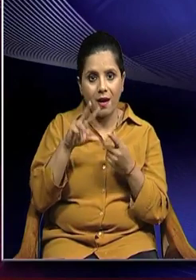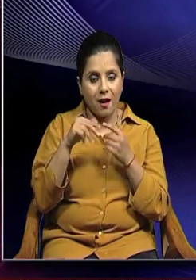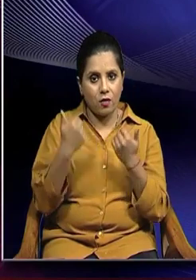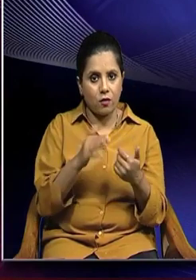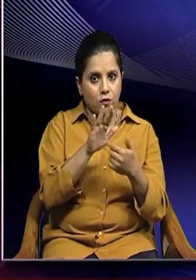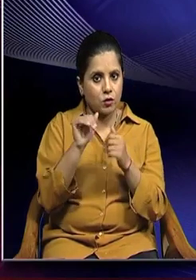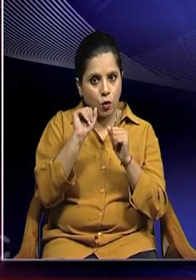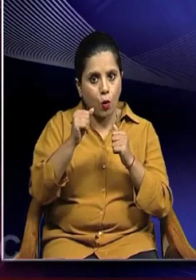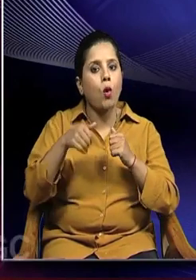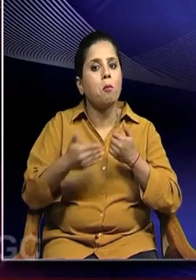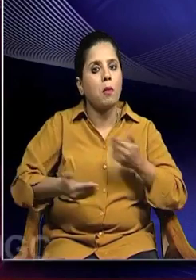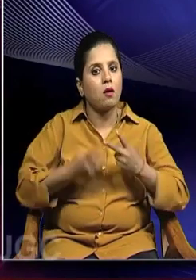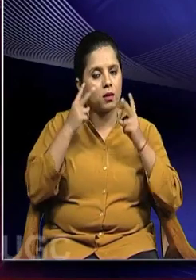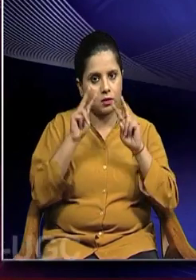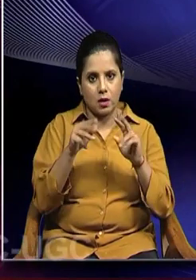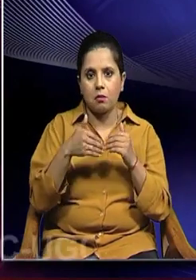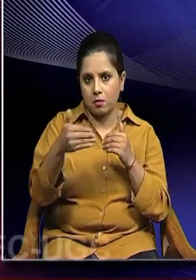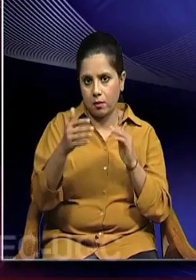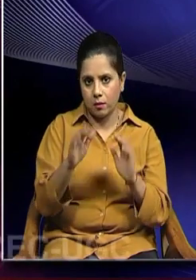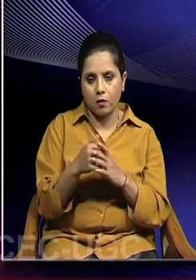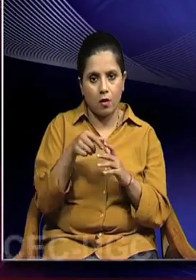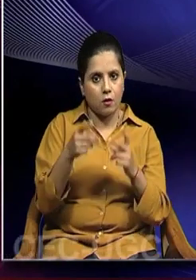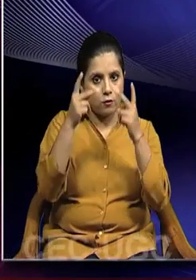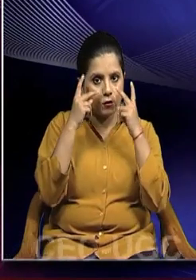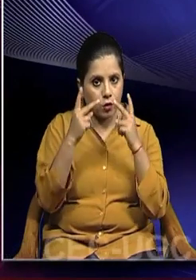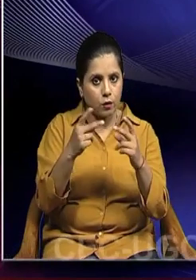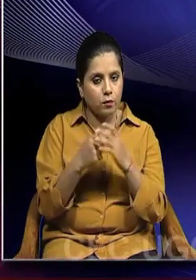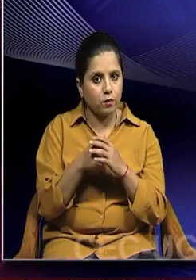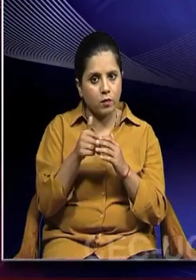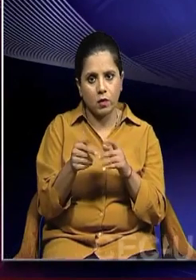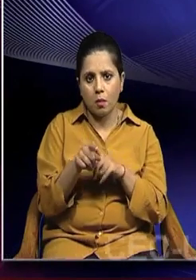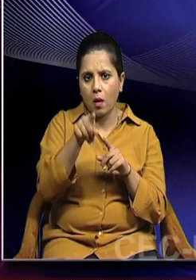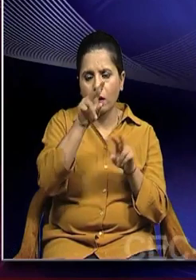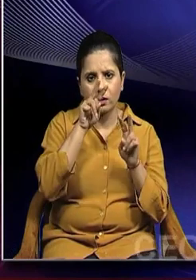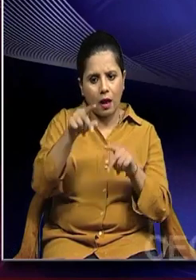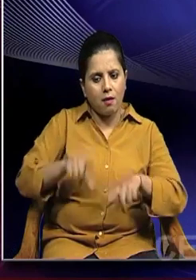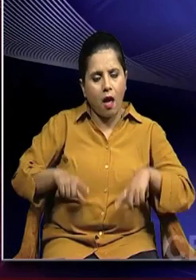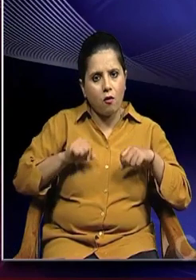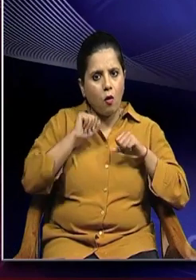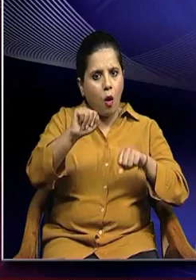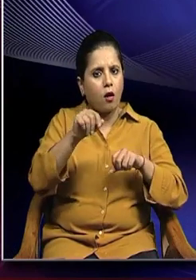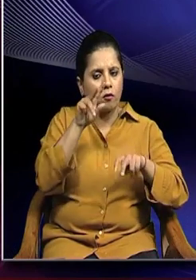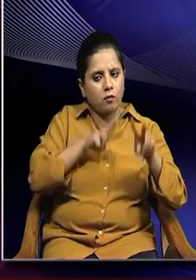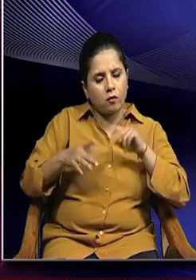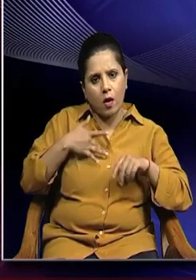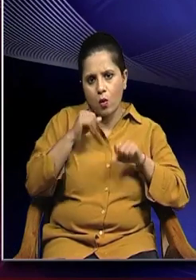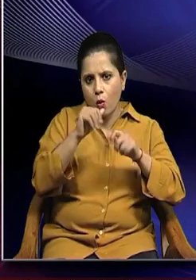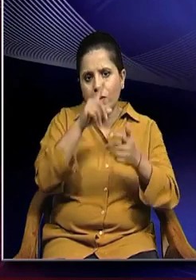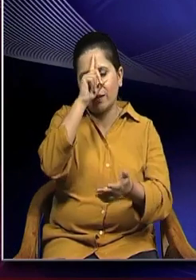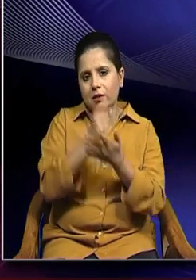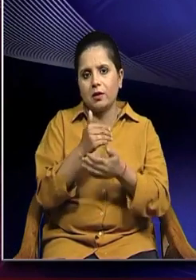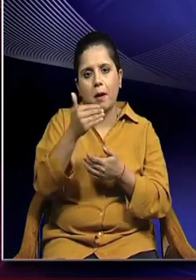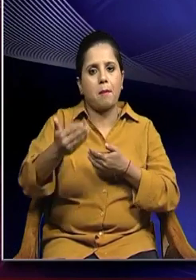reflect into your behavior. It is the view, the way you look at life, it is that is going to decide